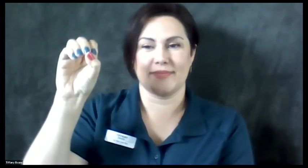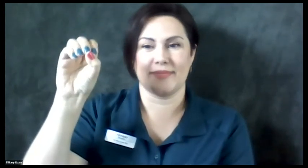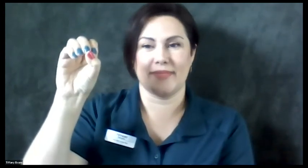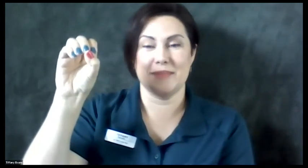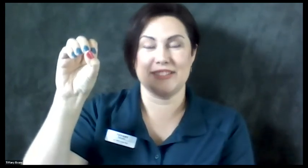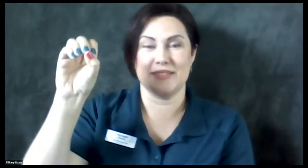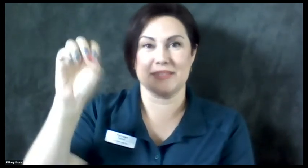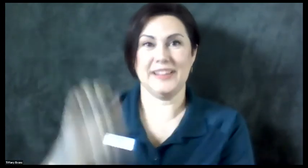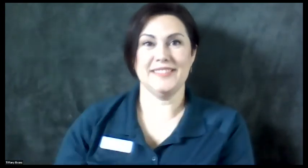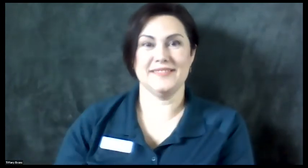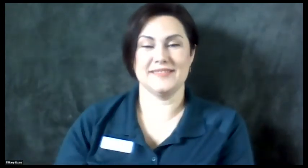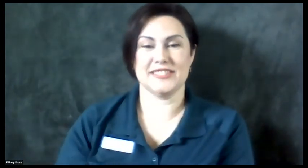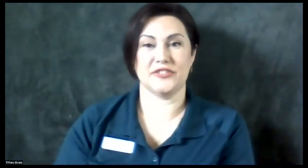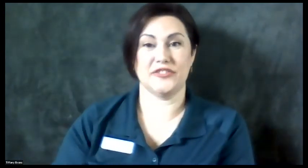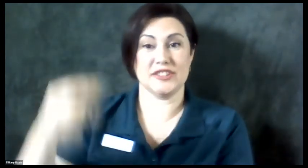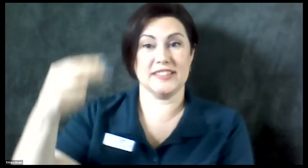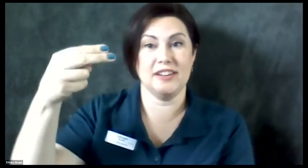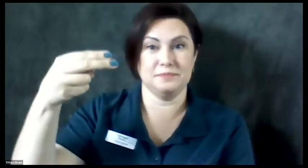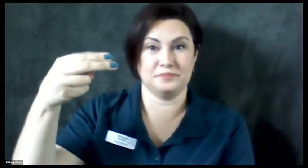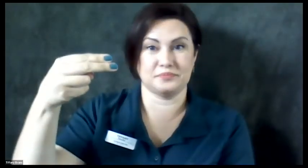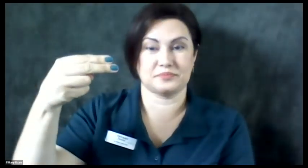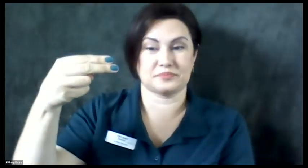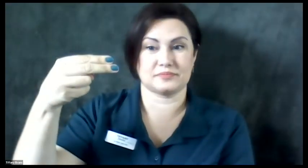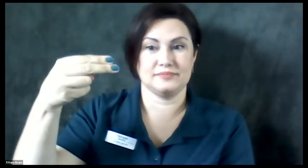And I'm going to do this one again. So first letter,